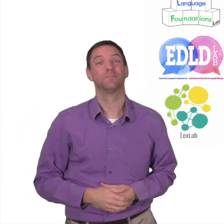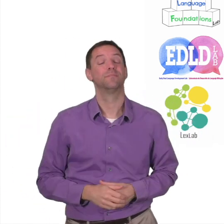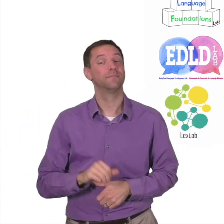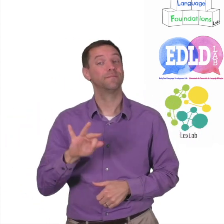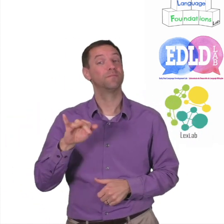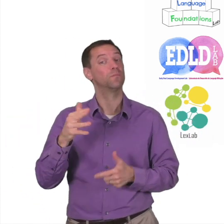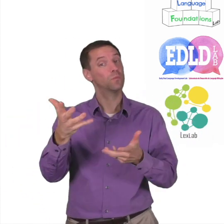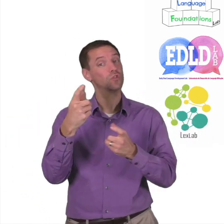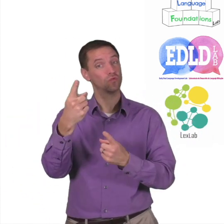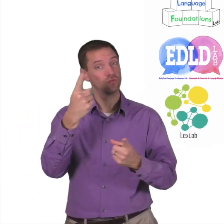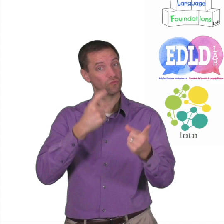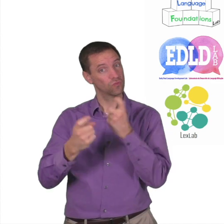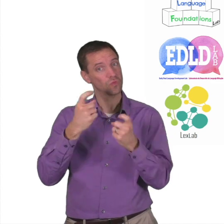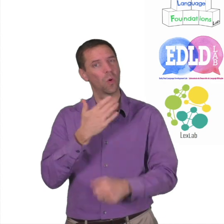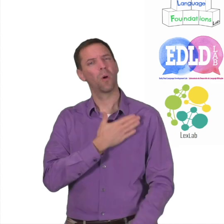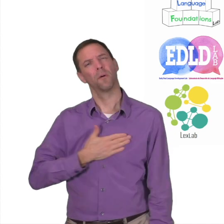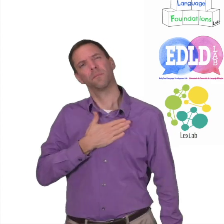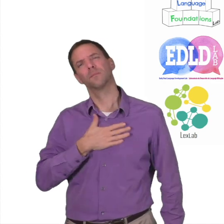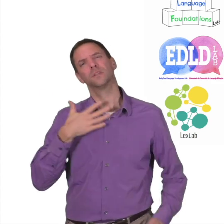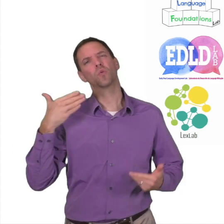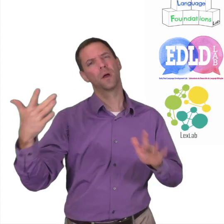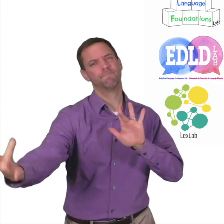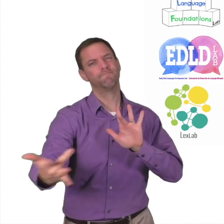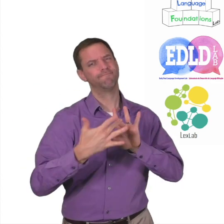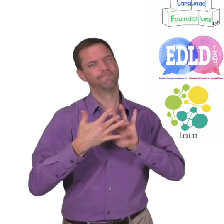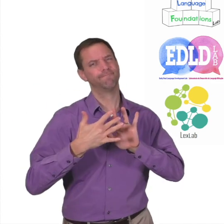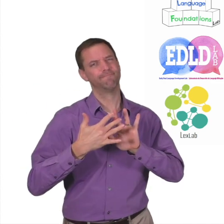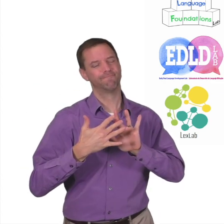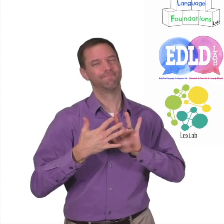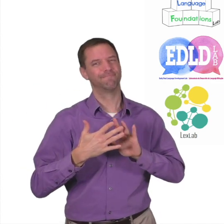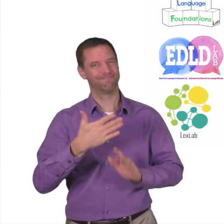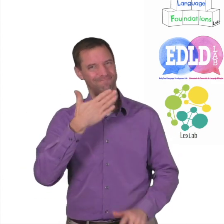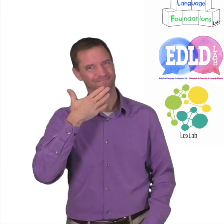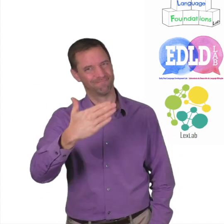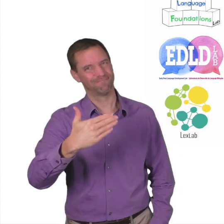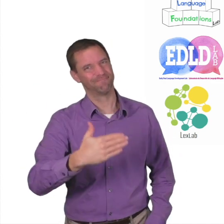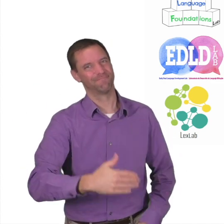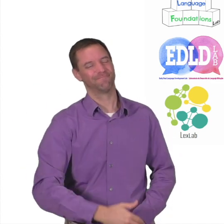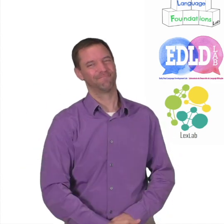to you. If you'd like to ask us any questions, please do go ahead and get in touch. Thank you so much.